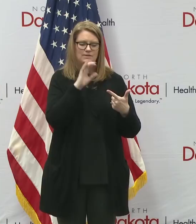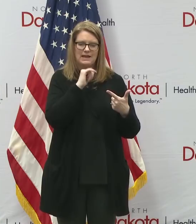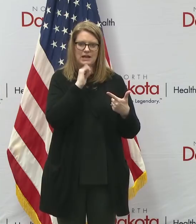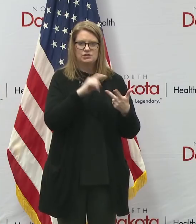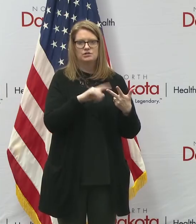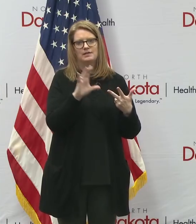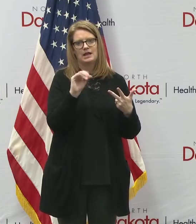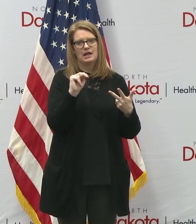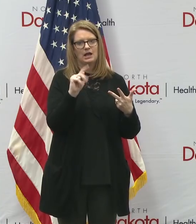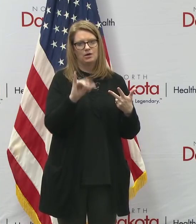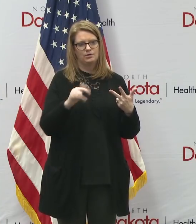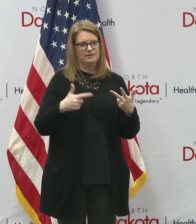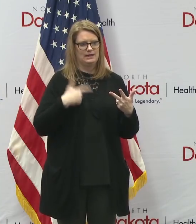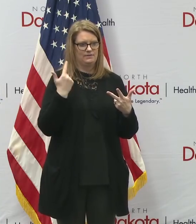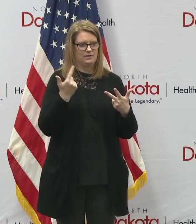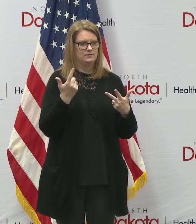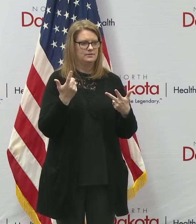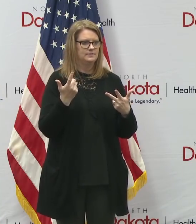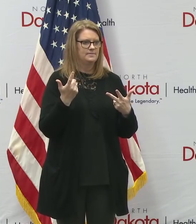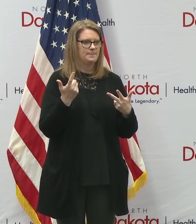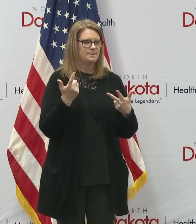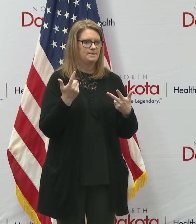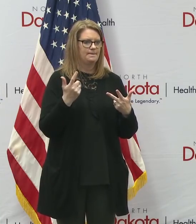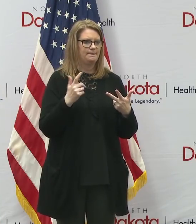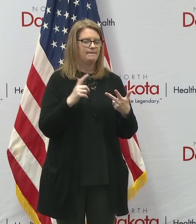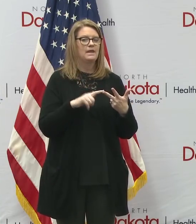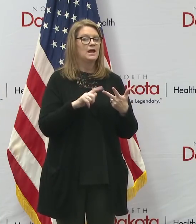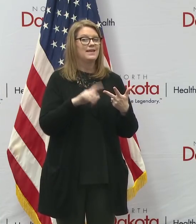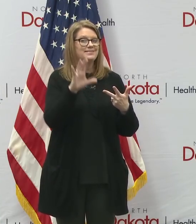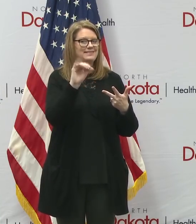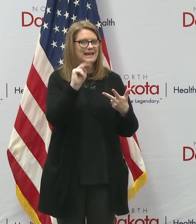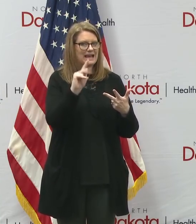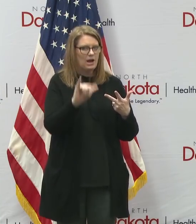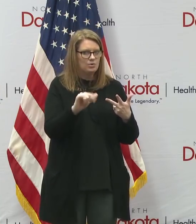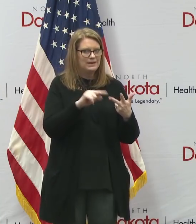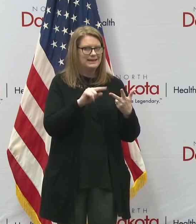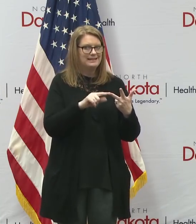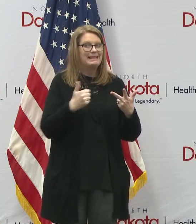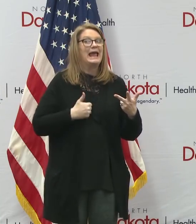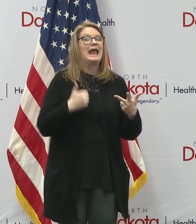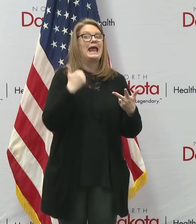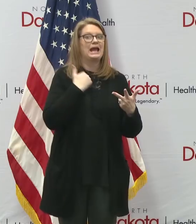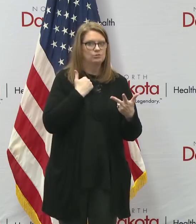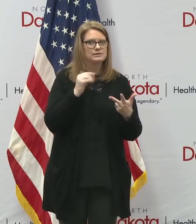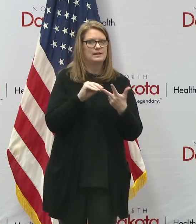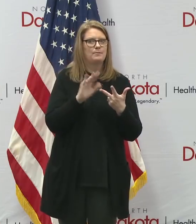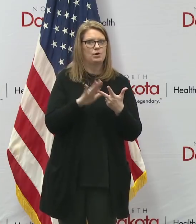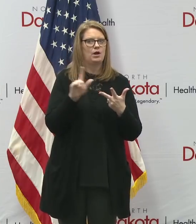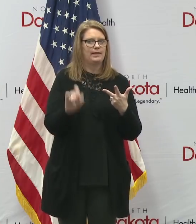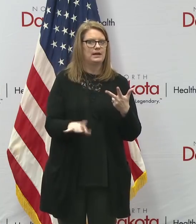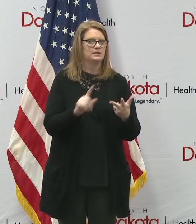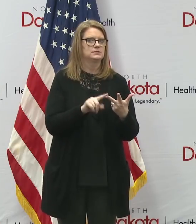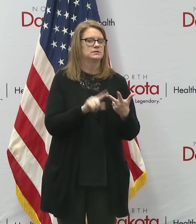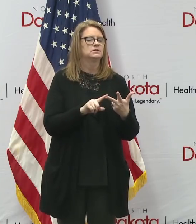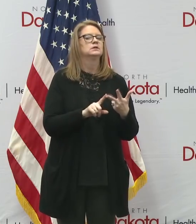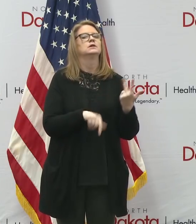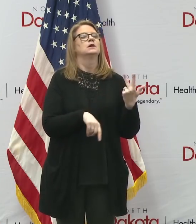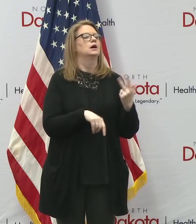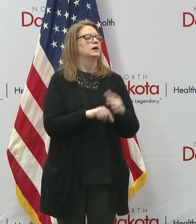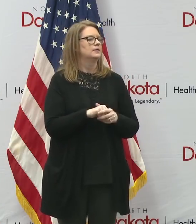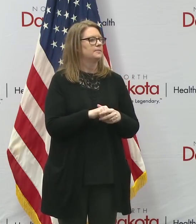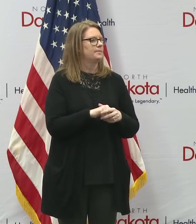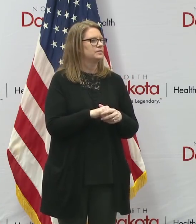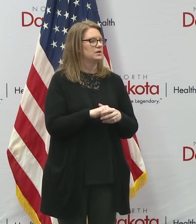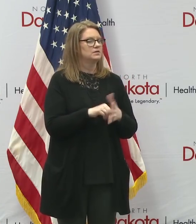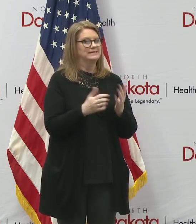county in which they live in, and whether they, not the county they live in, the county in which the address at which they put on their test. That's what we have. So it is